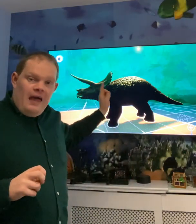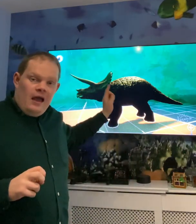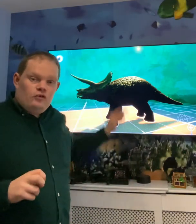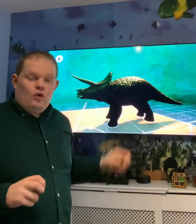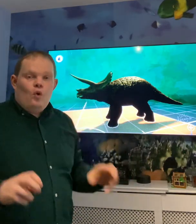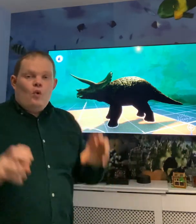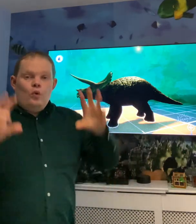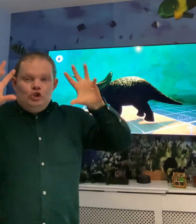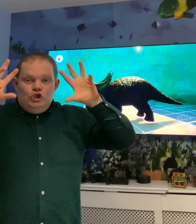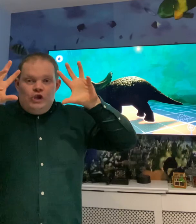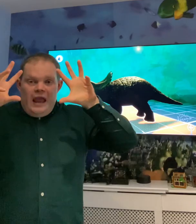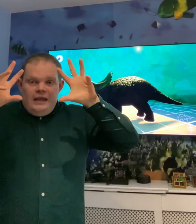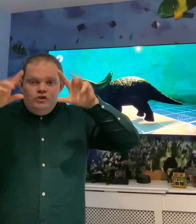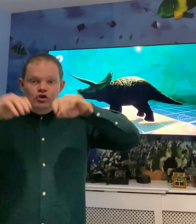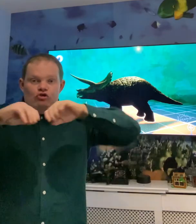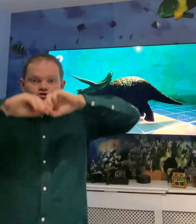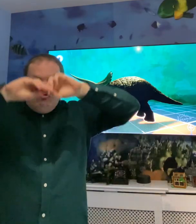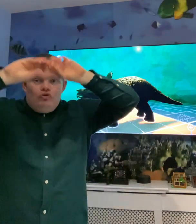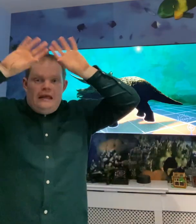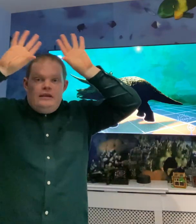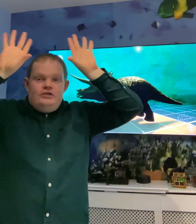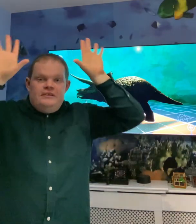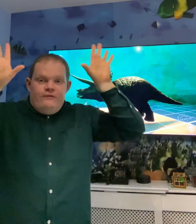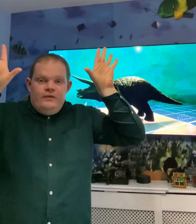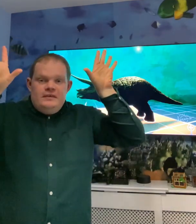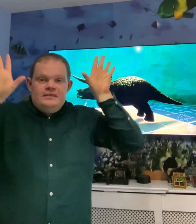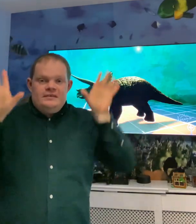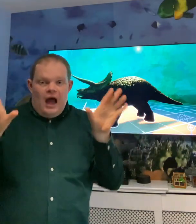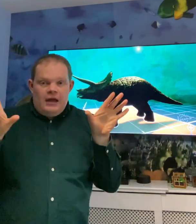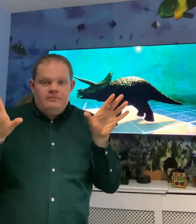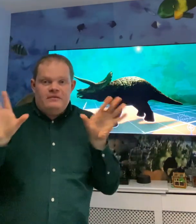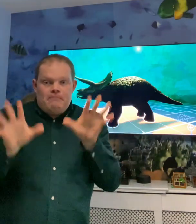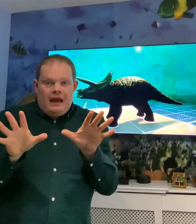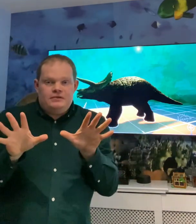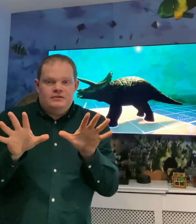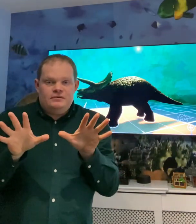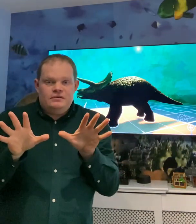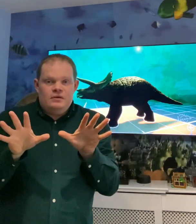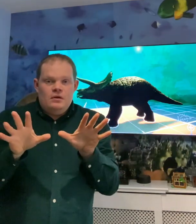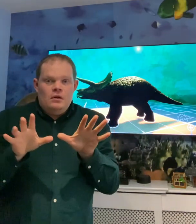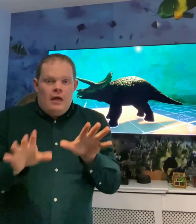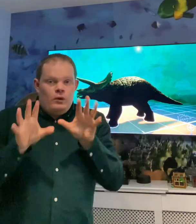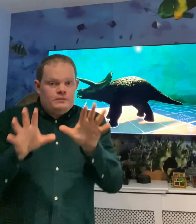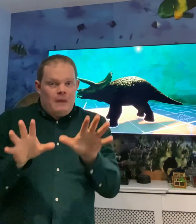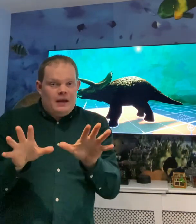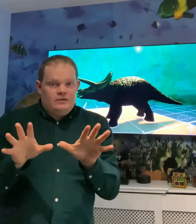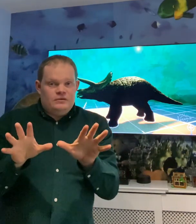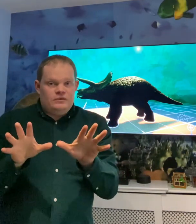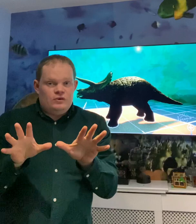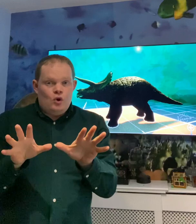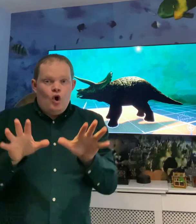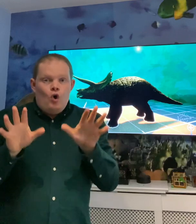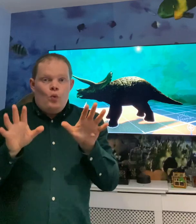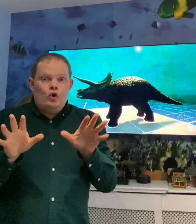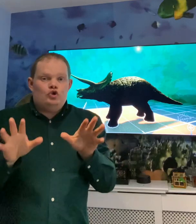that would change into different types of patterns. And those patterns were